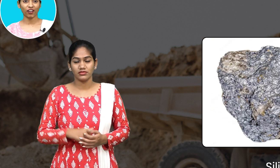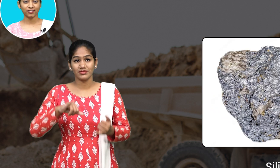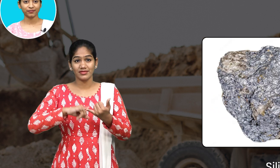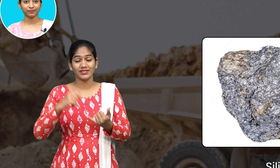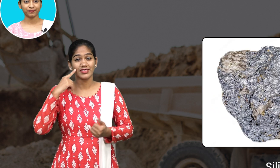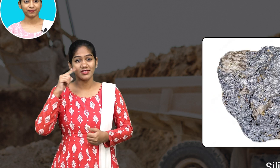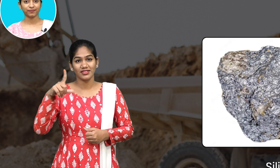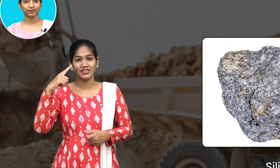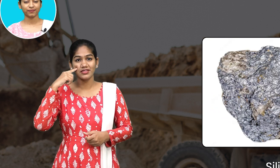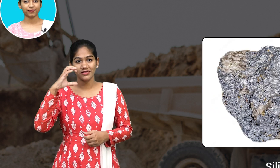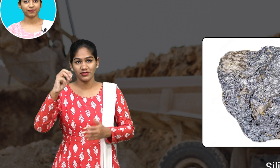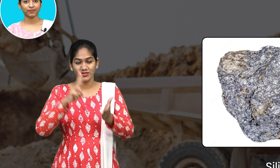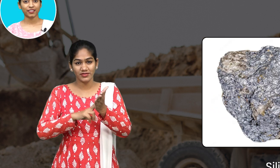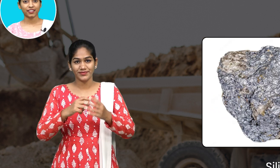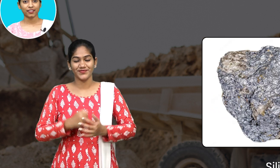Silicon